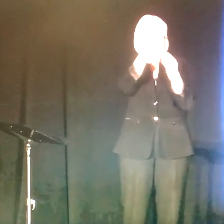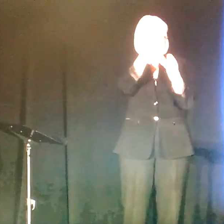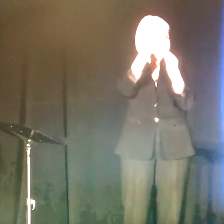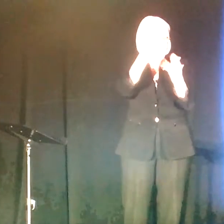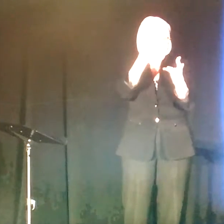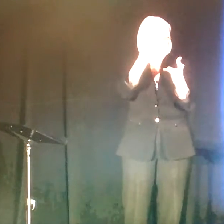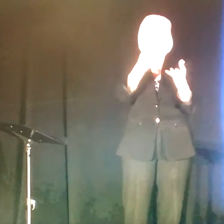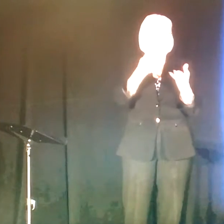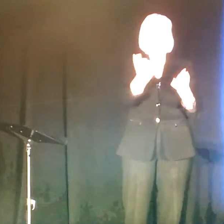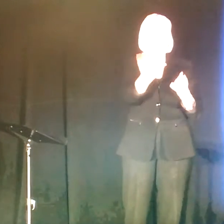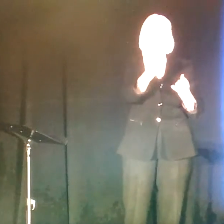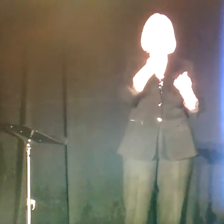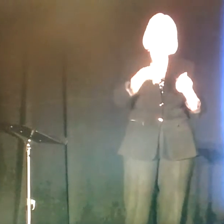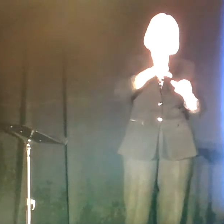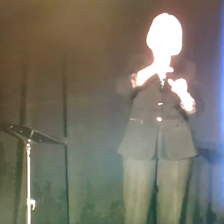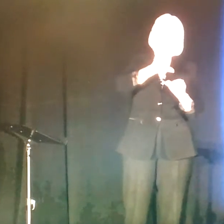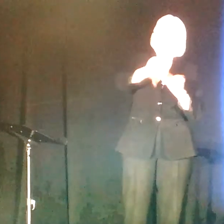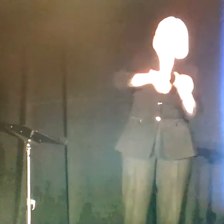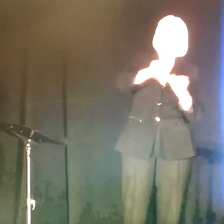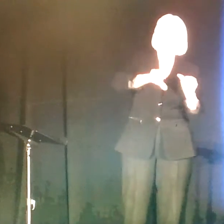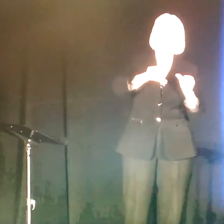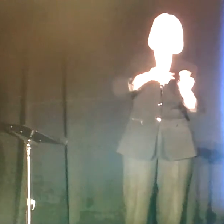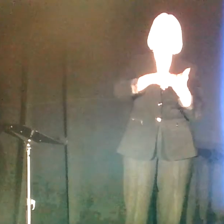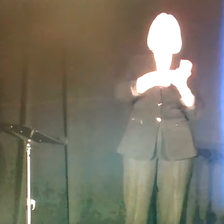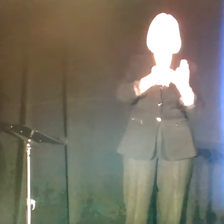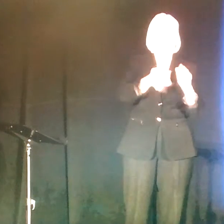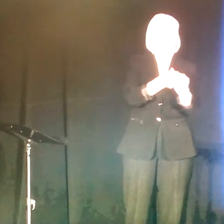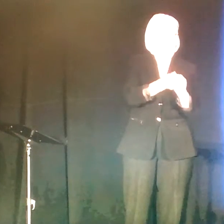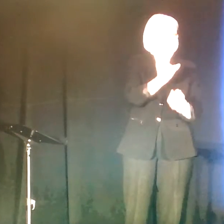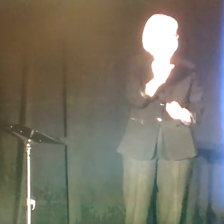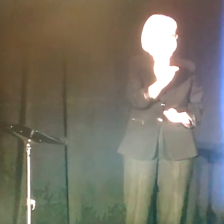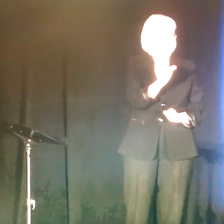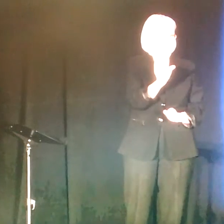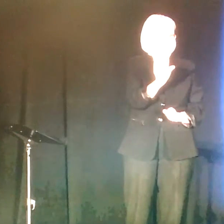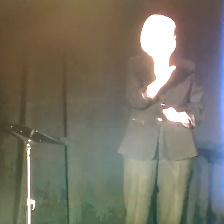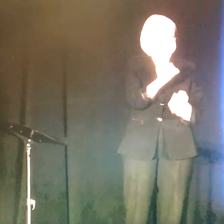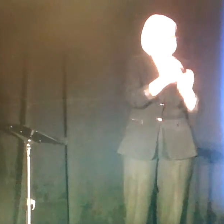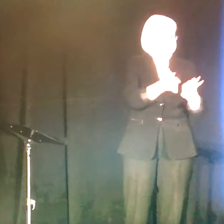Like adults, if you're going to a meeting to get information, but